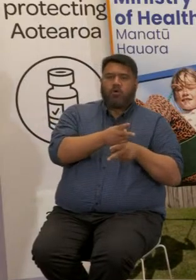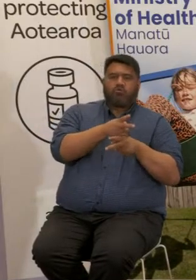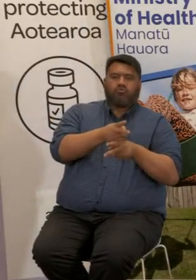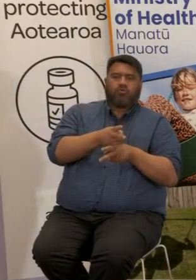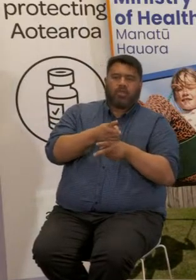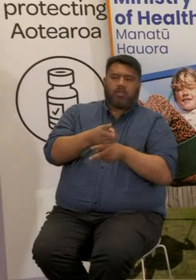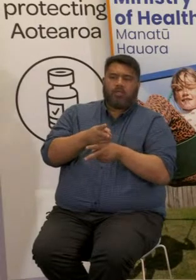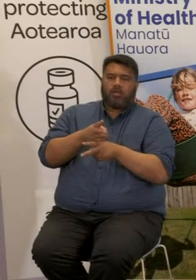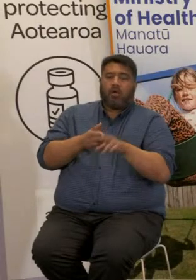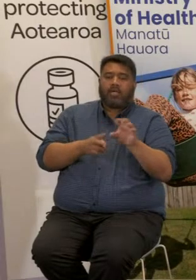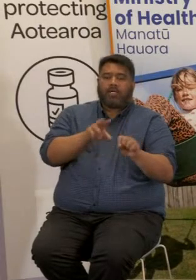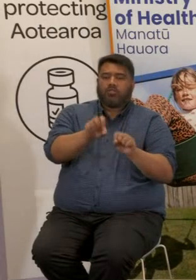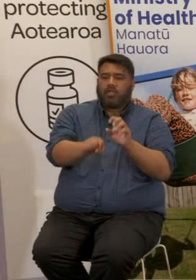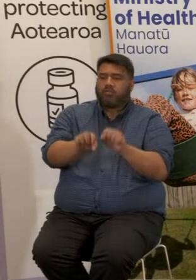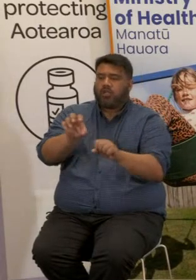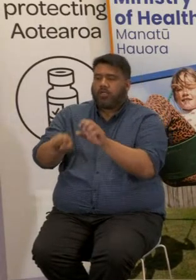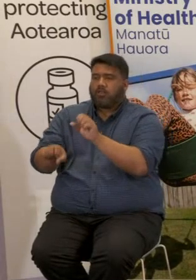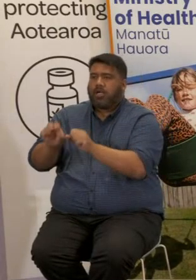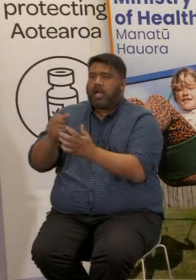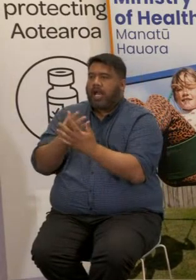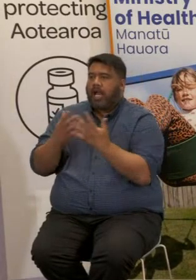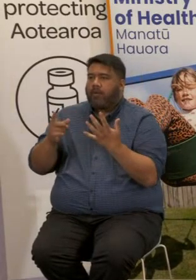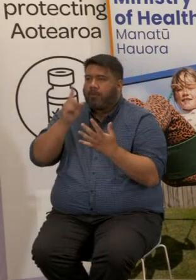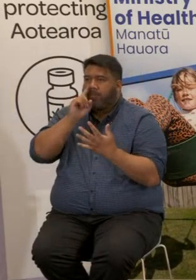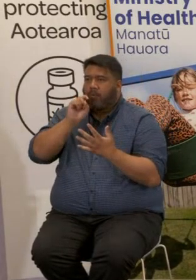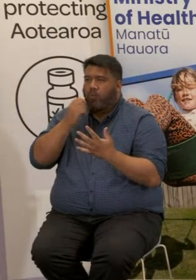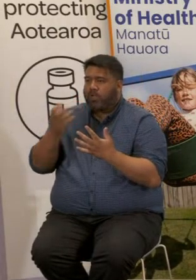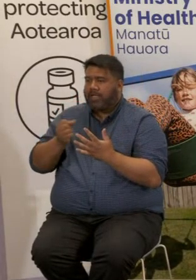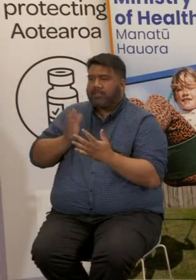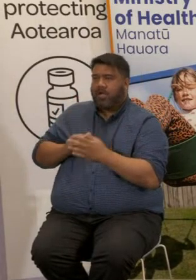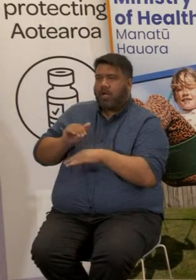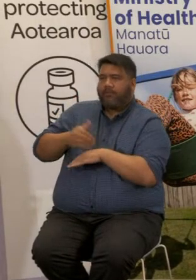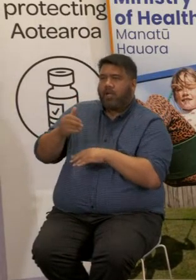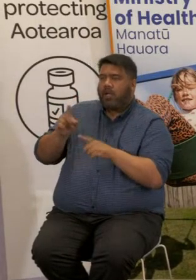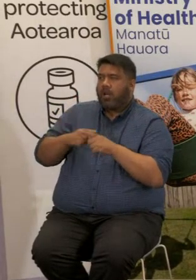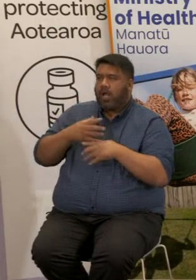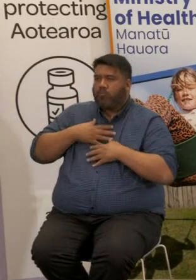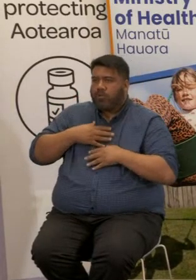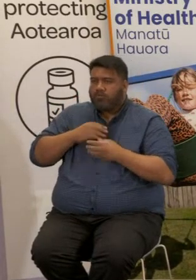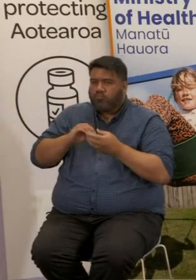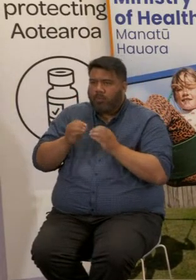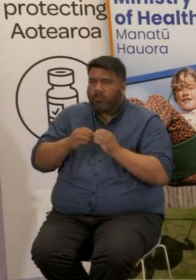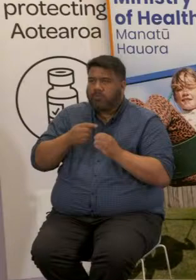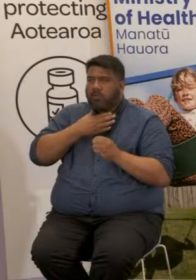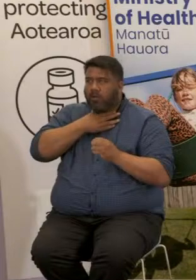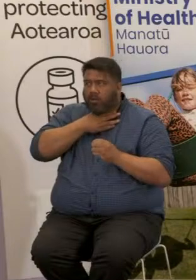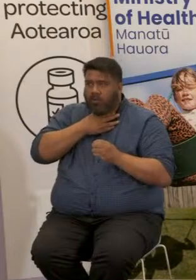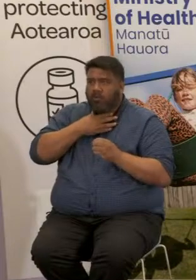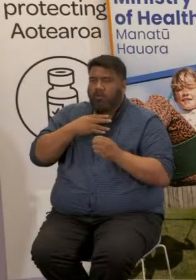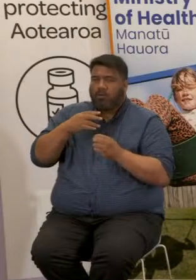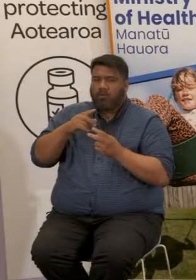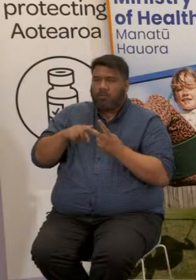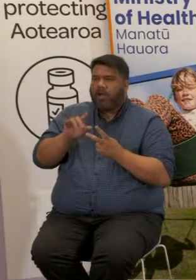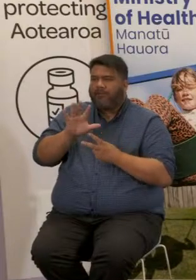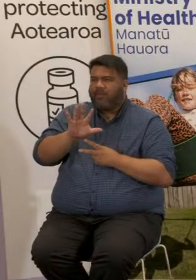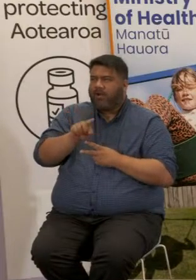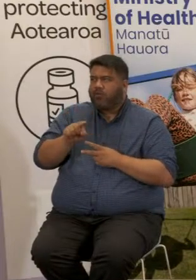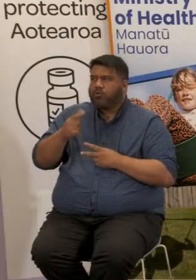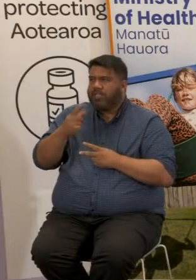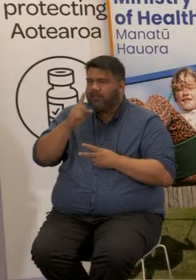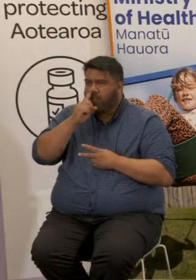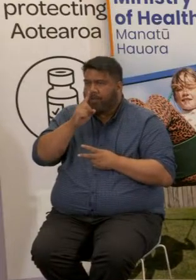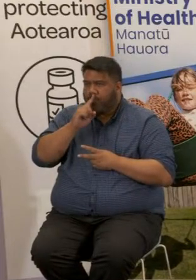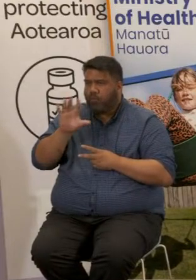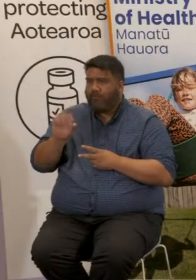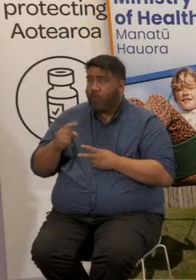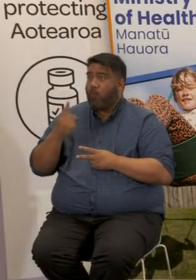we know the incidence of anaphylaxis, severe allergic reactions with this vaccine, about 5 to 7 per million. We